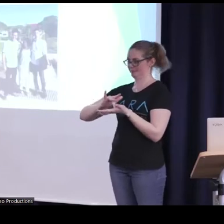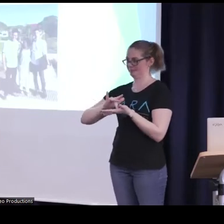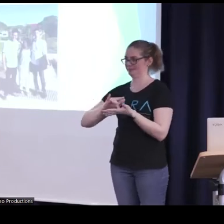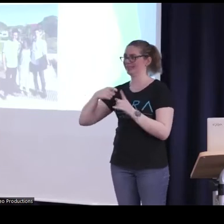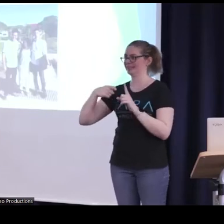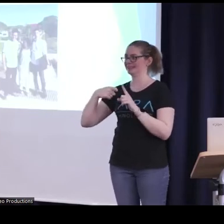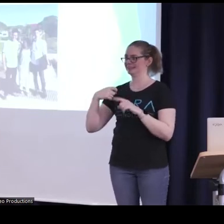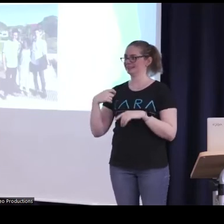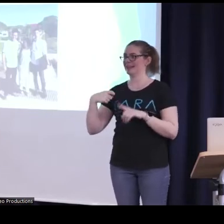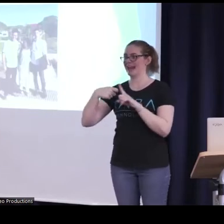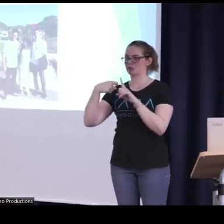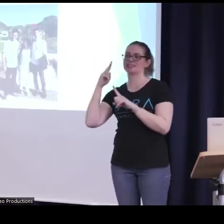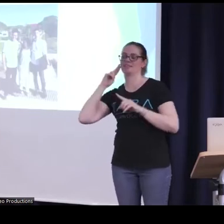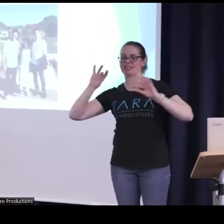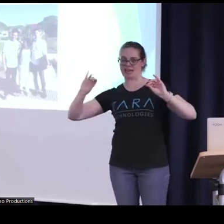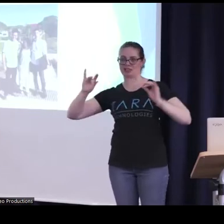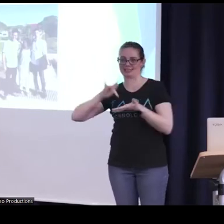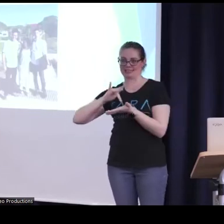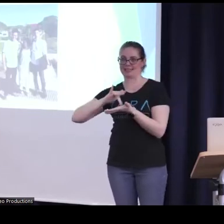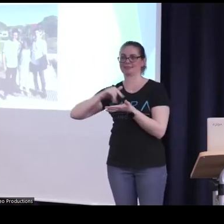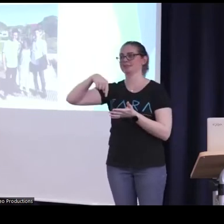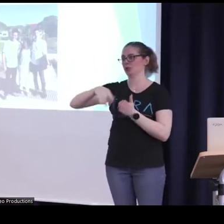a service